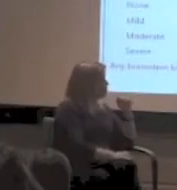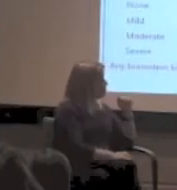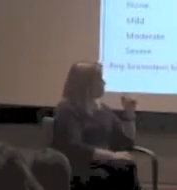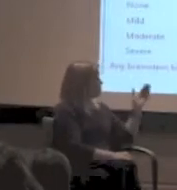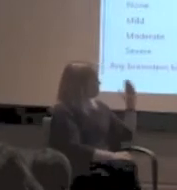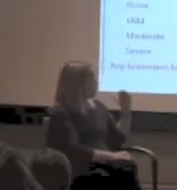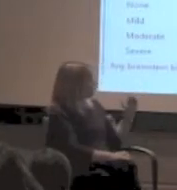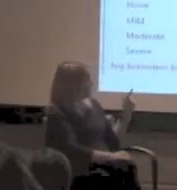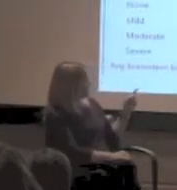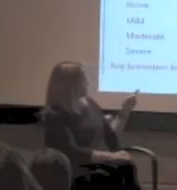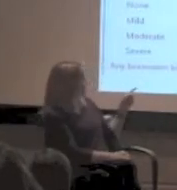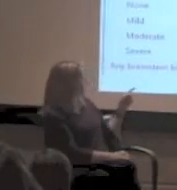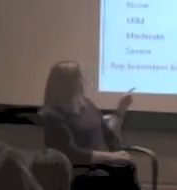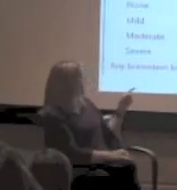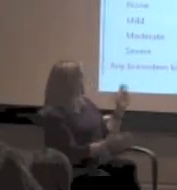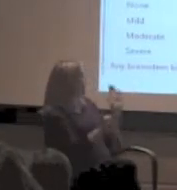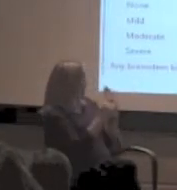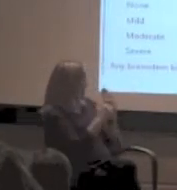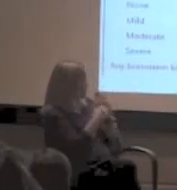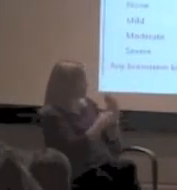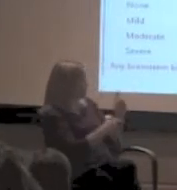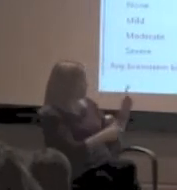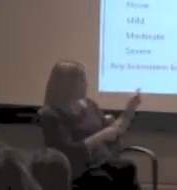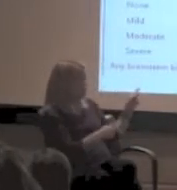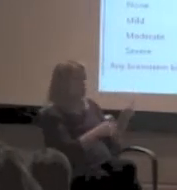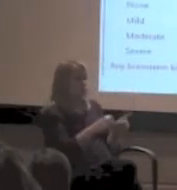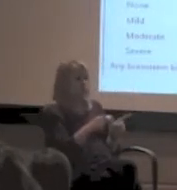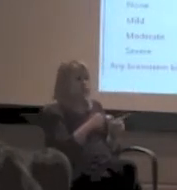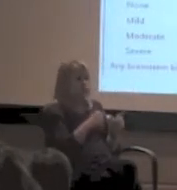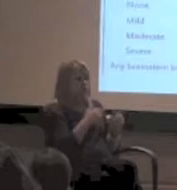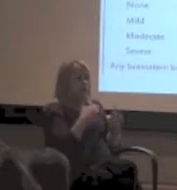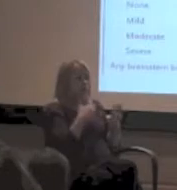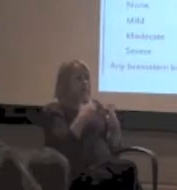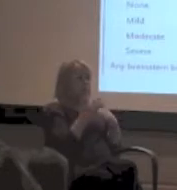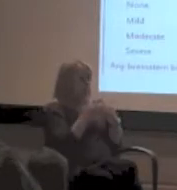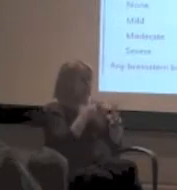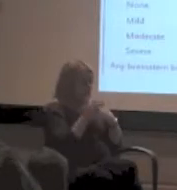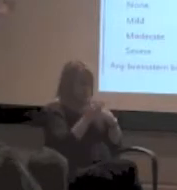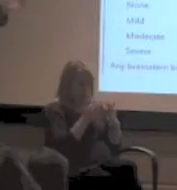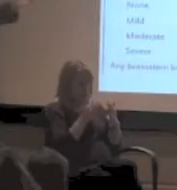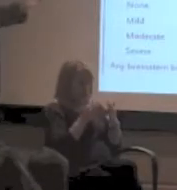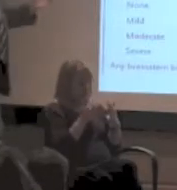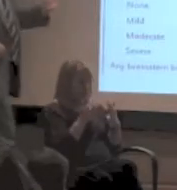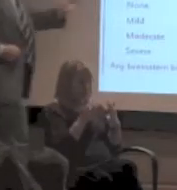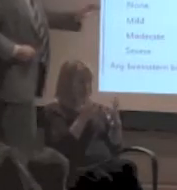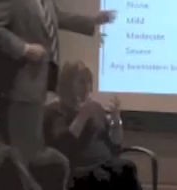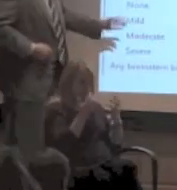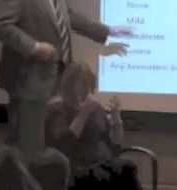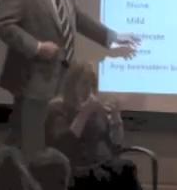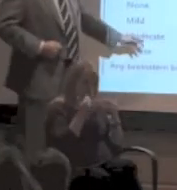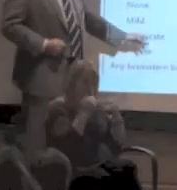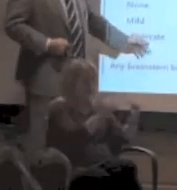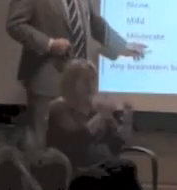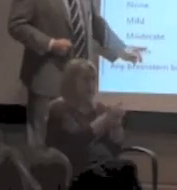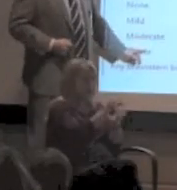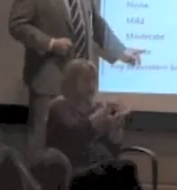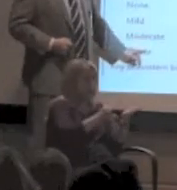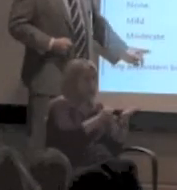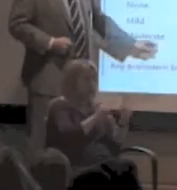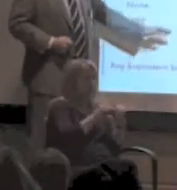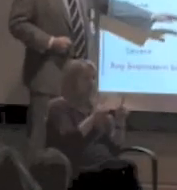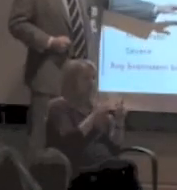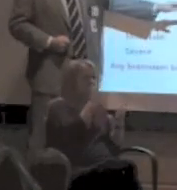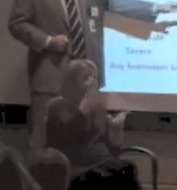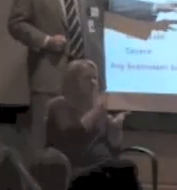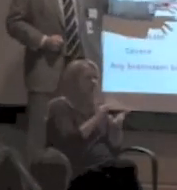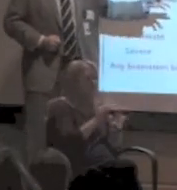And then just highlighting here is that, and even when they get it, that it's less severe.